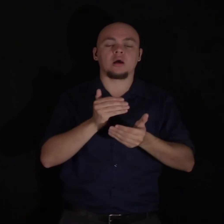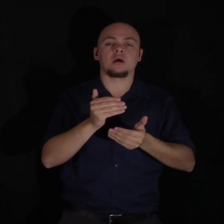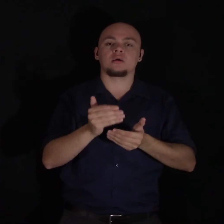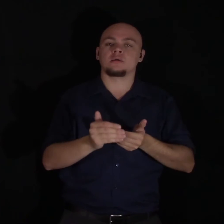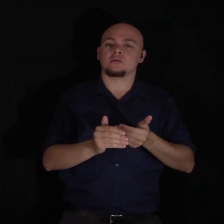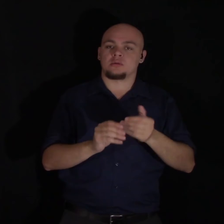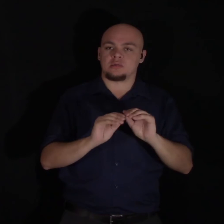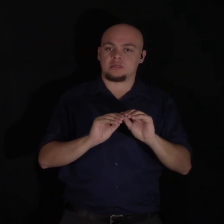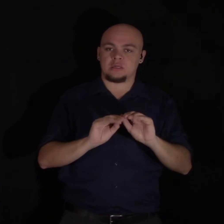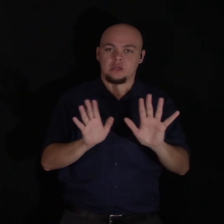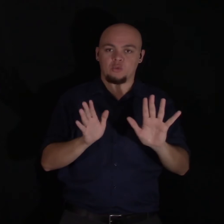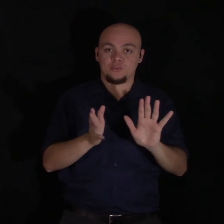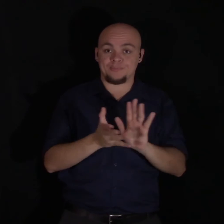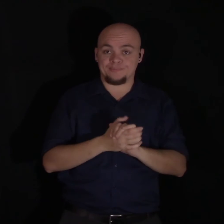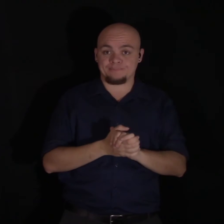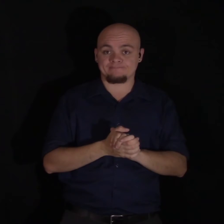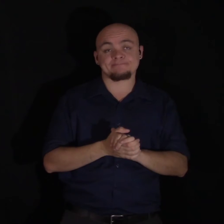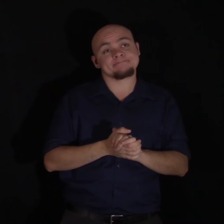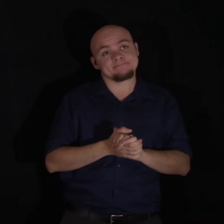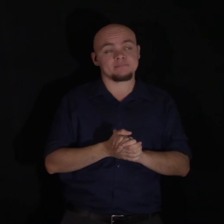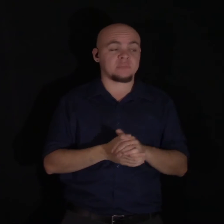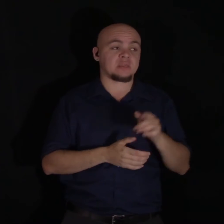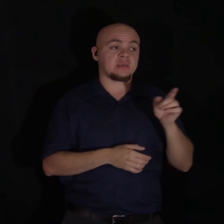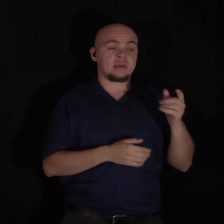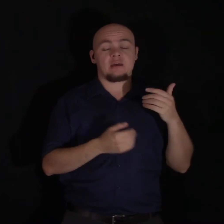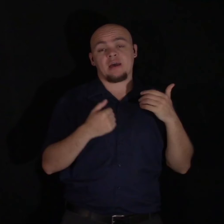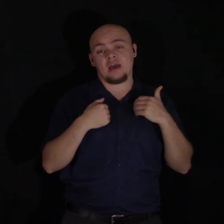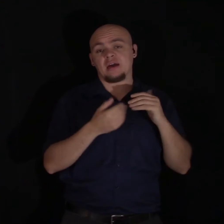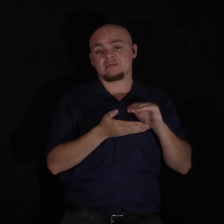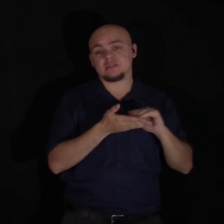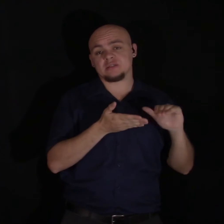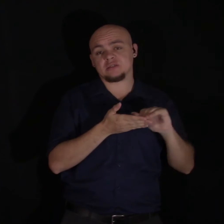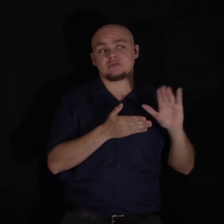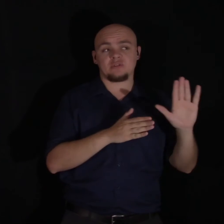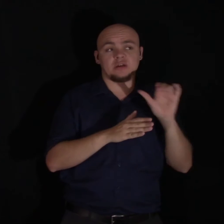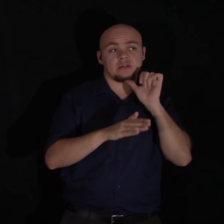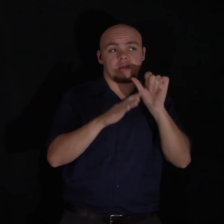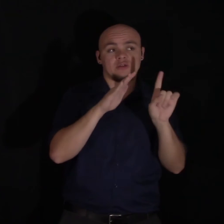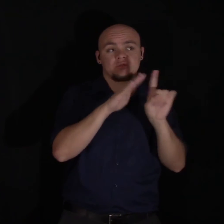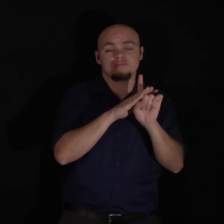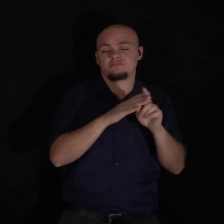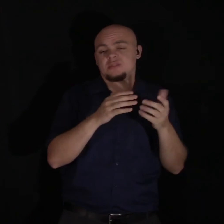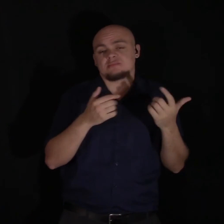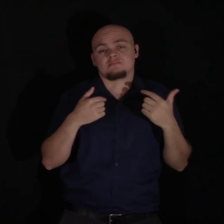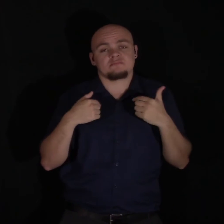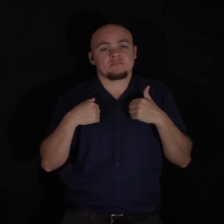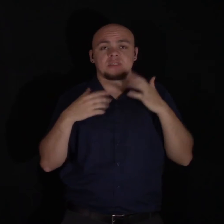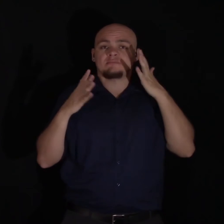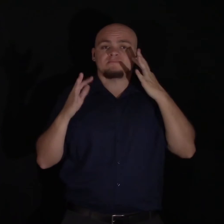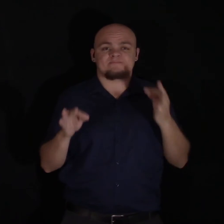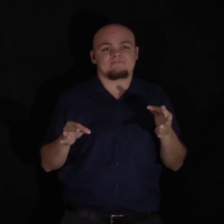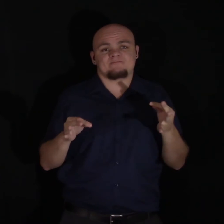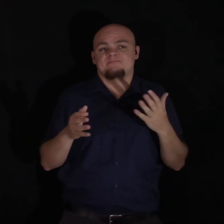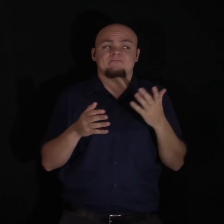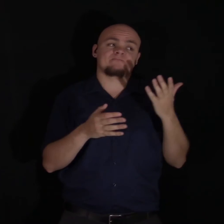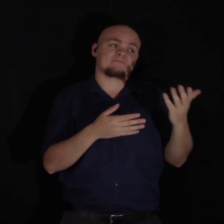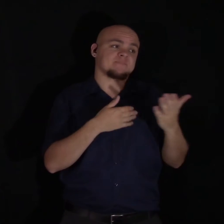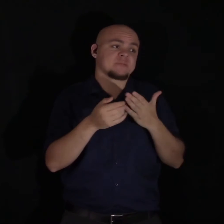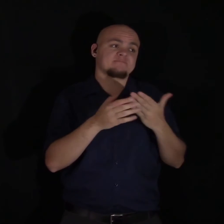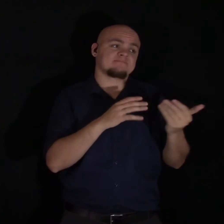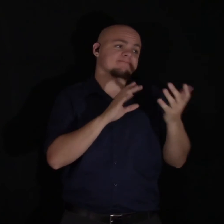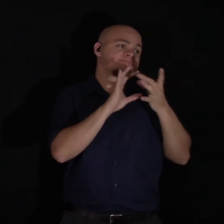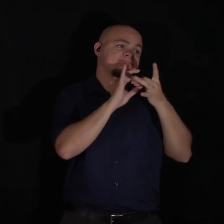Of course, Hector had an excuse for his no-show, but by then it didn't matter. I told him it was